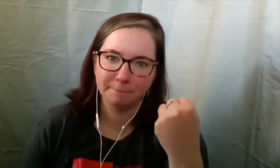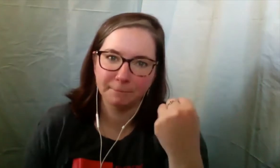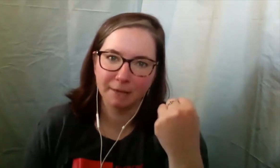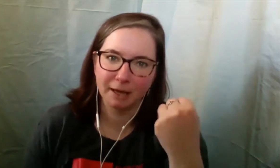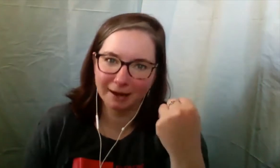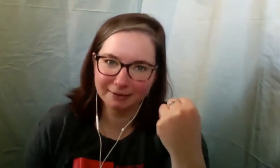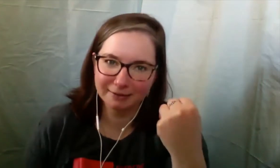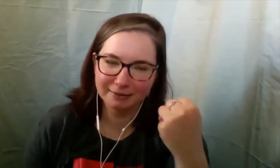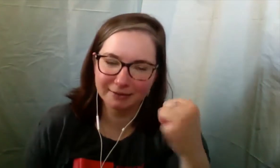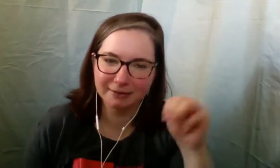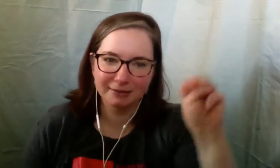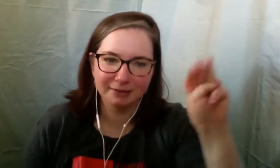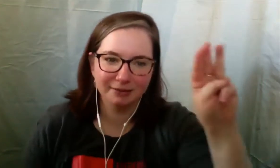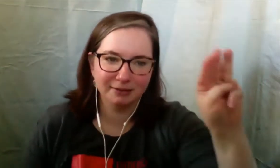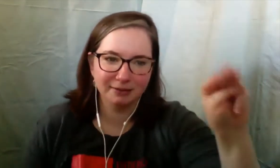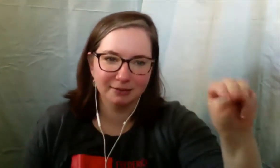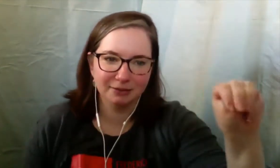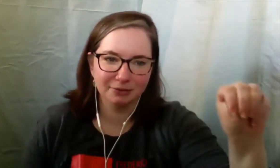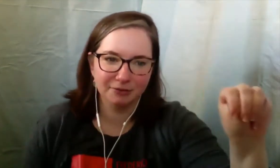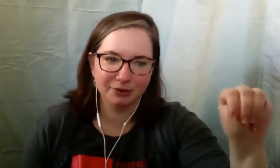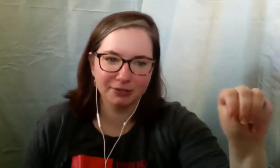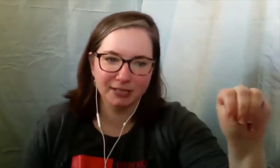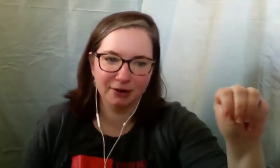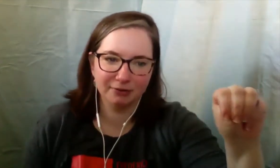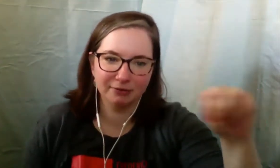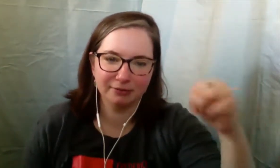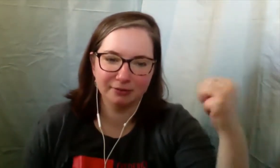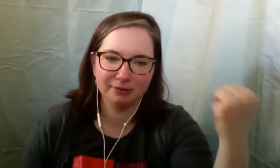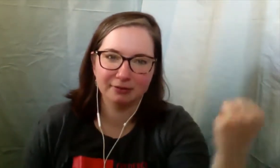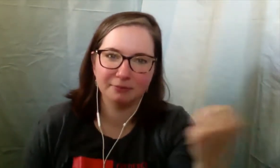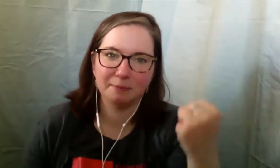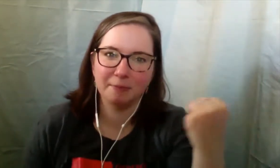Okay. 3 fingers down. Monday.